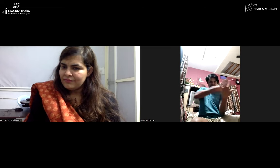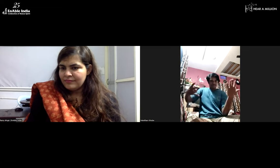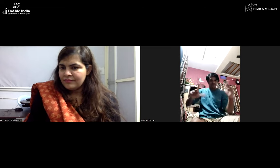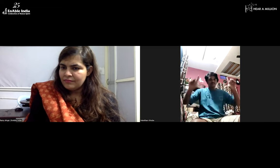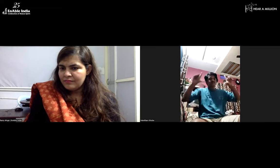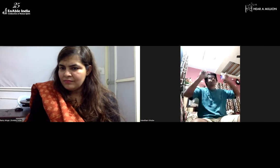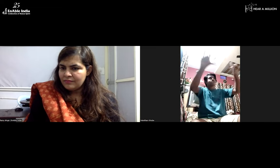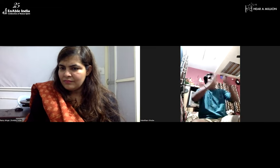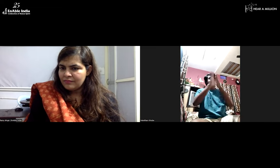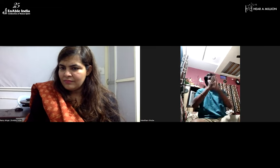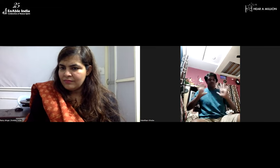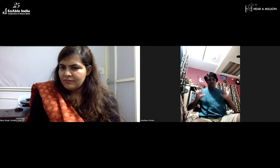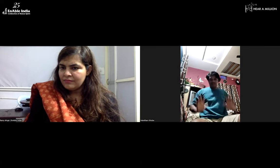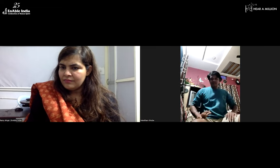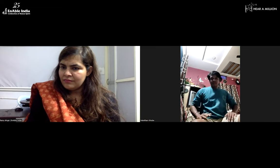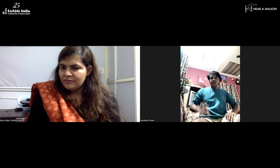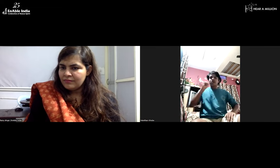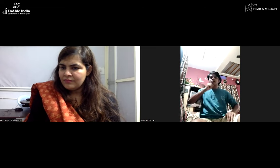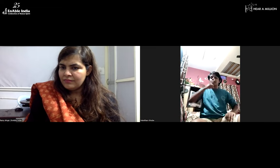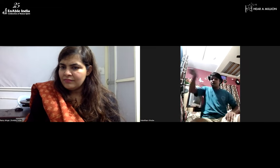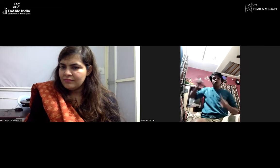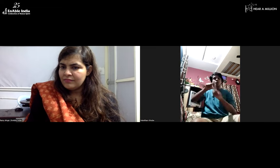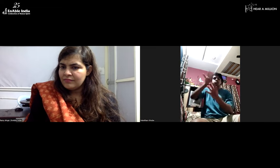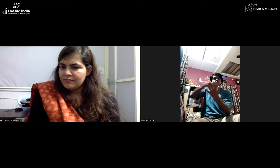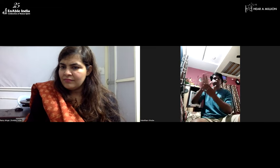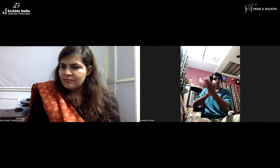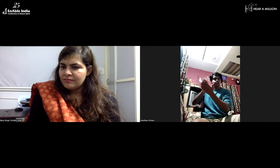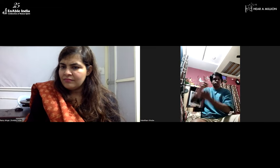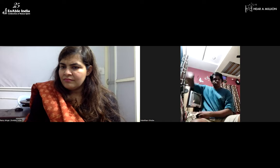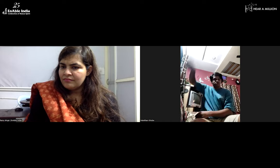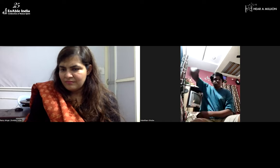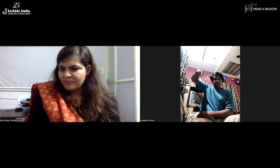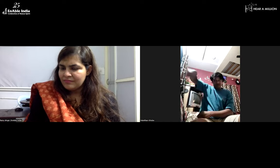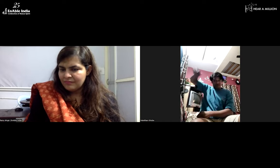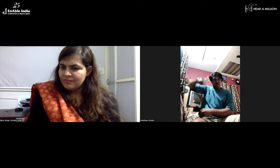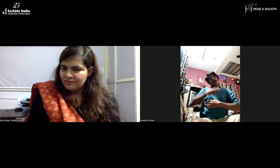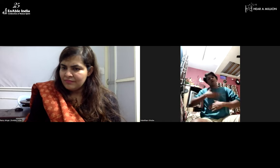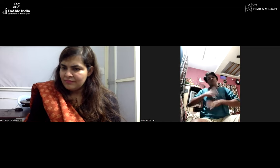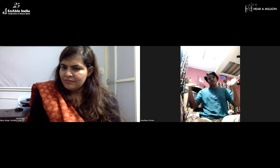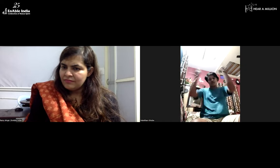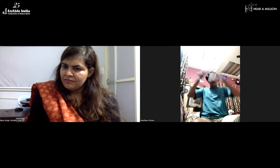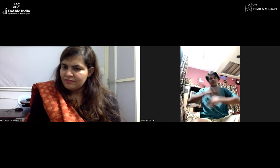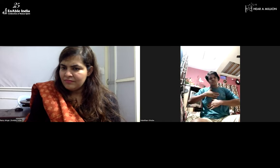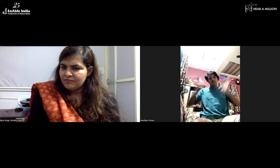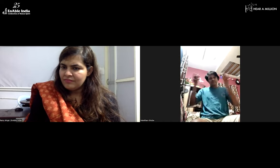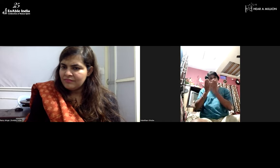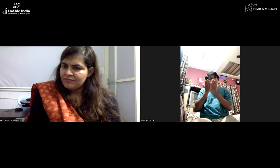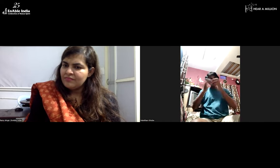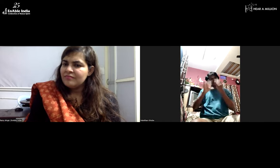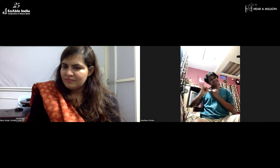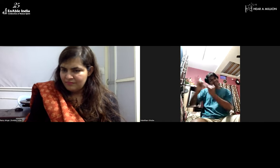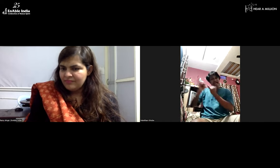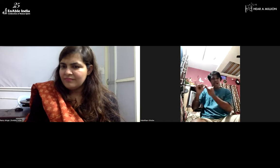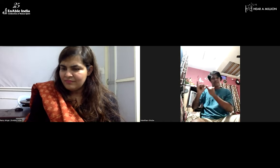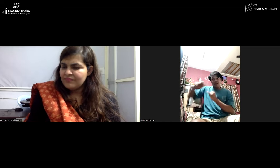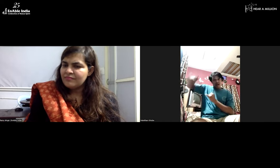think the same way, like stress and all those things, and need to be resilient. Like see what calms you